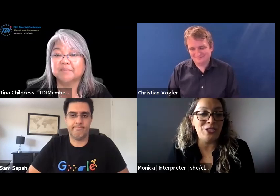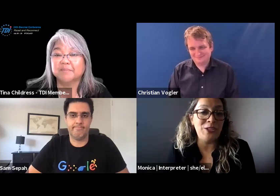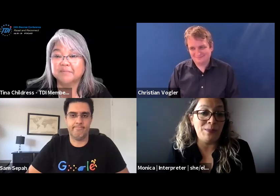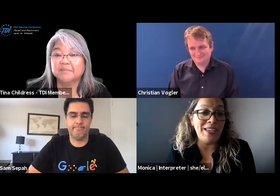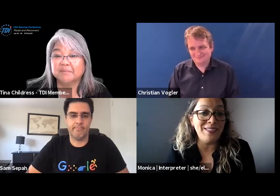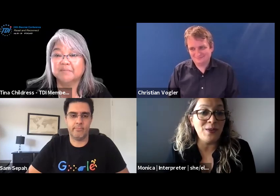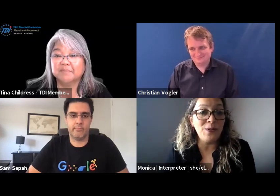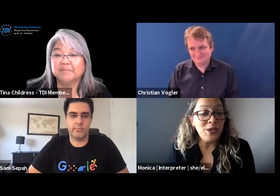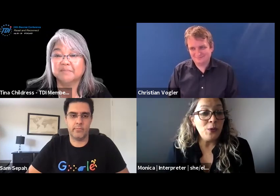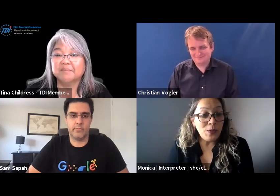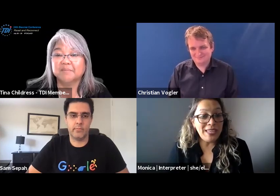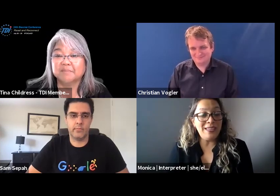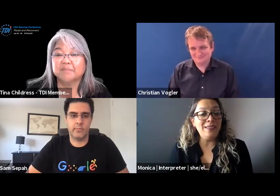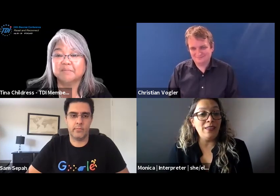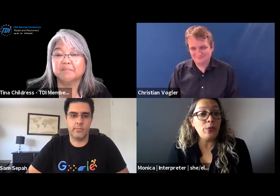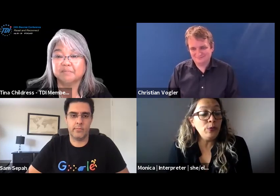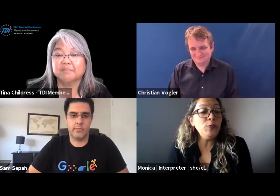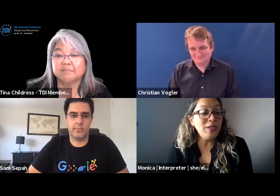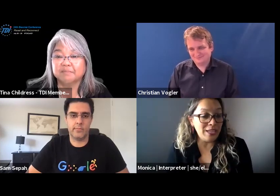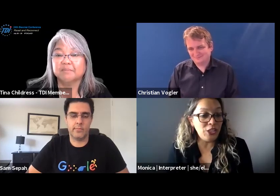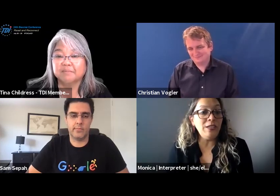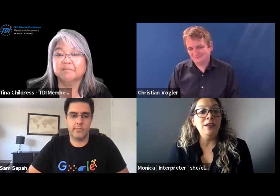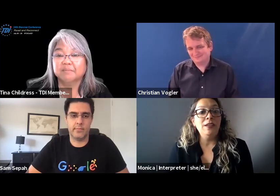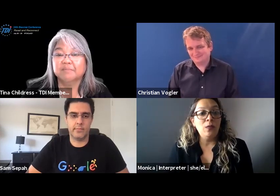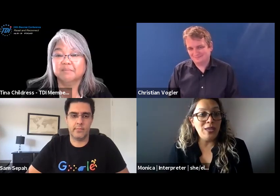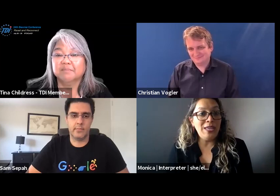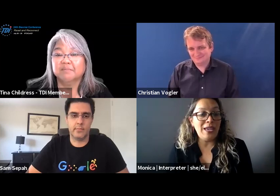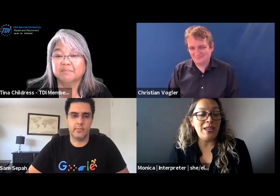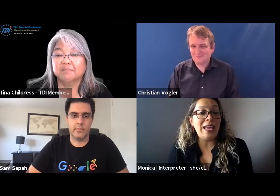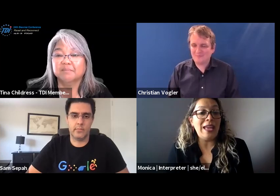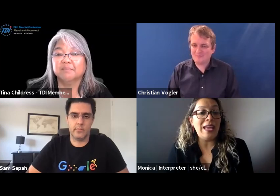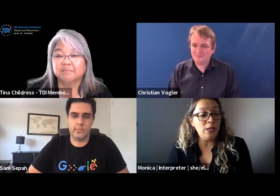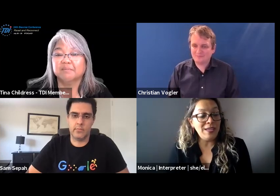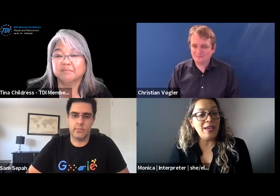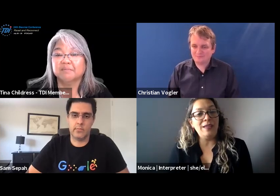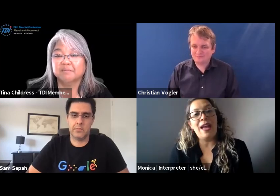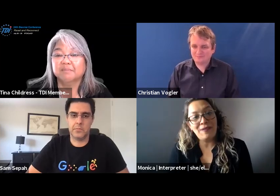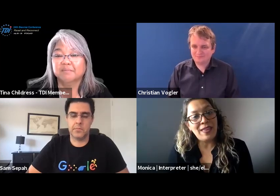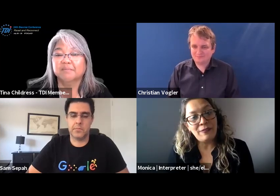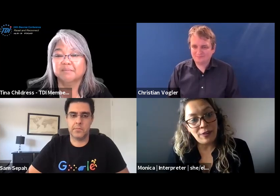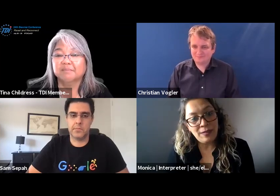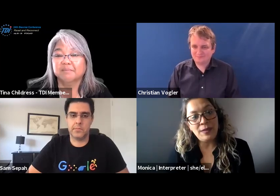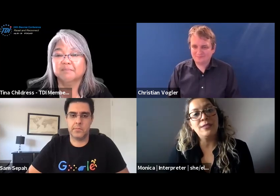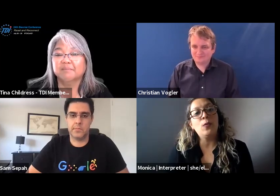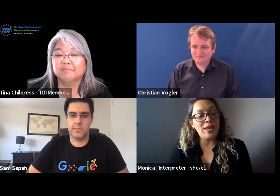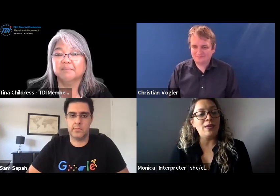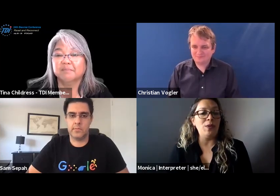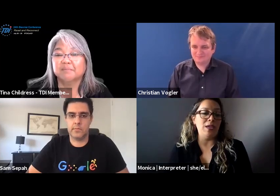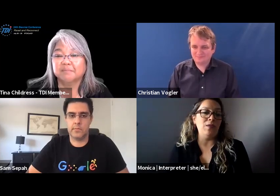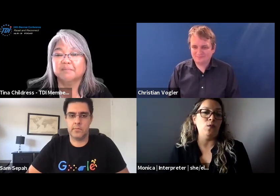relationship. And so we can, through communication, and inclusivity, and having that frame is the way that we can work